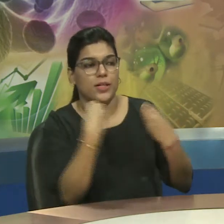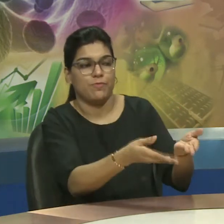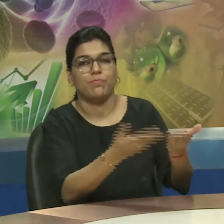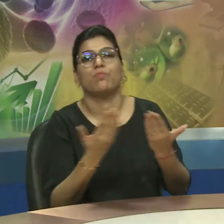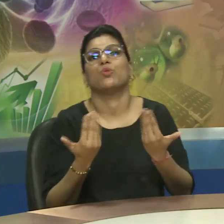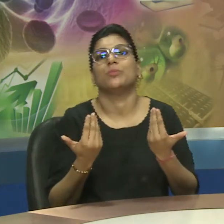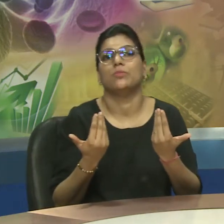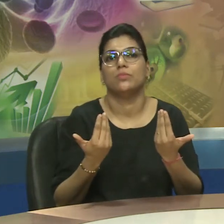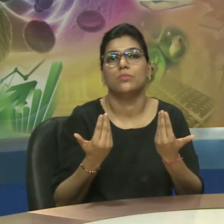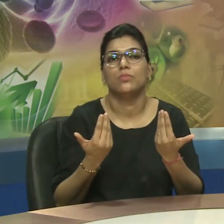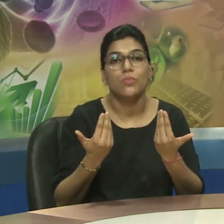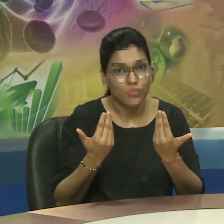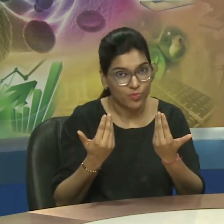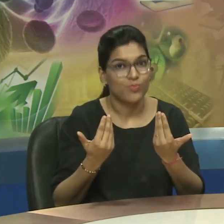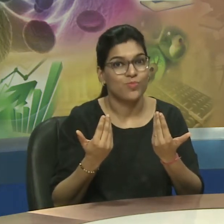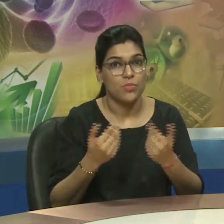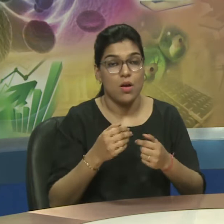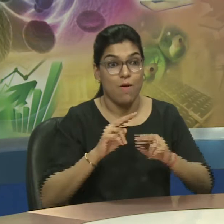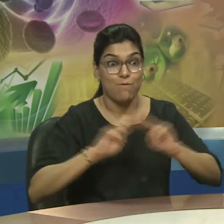maximum amount for which